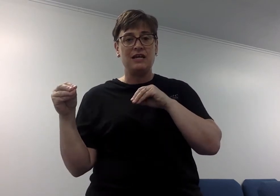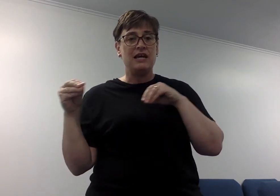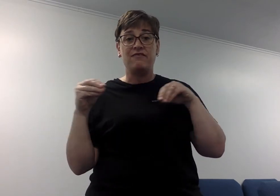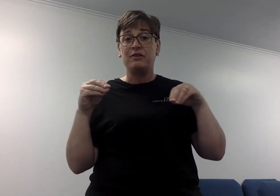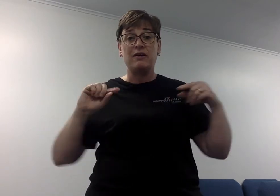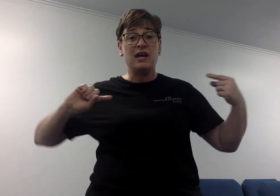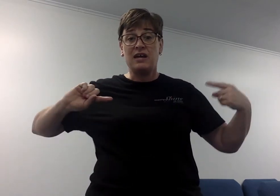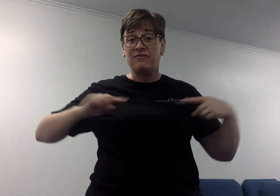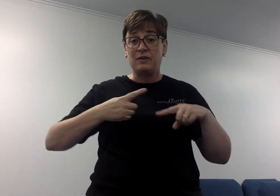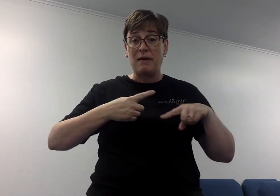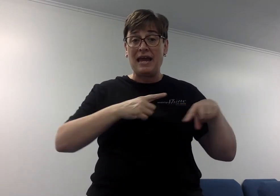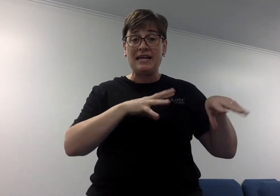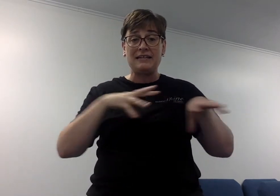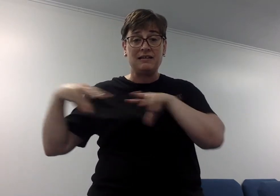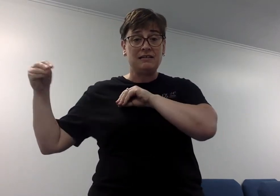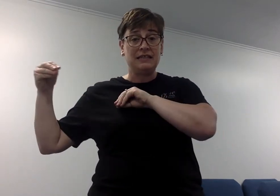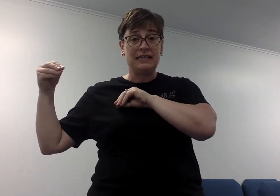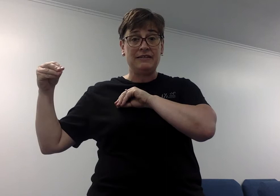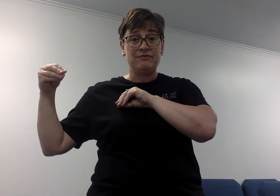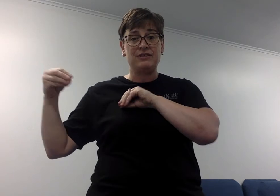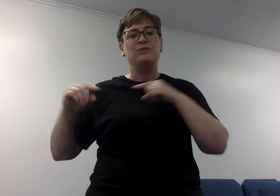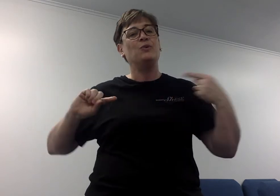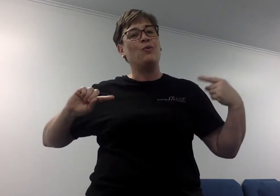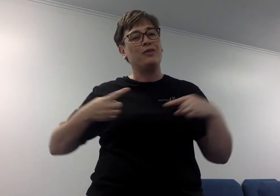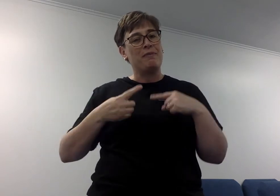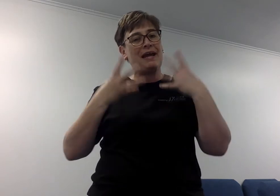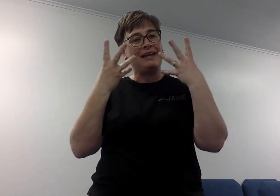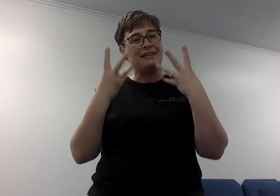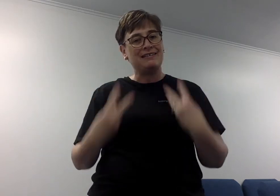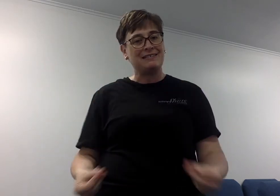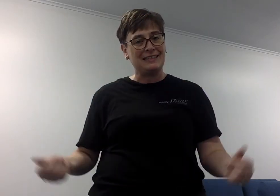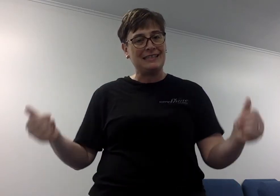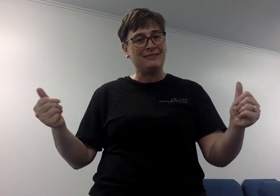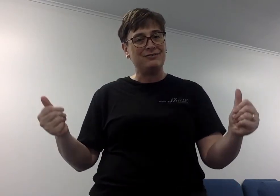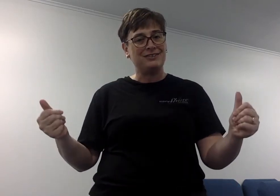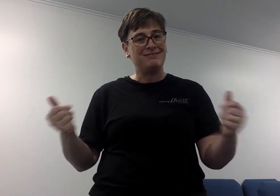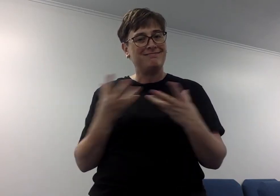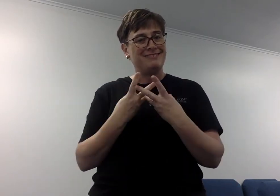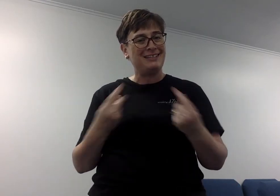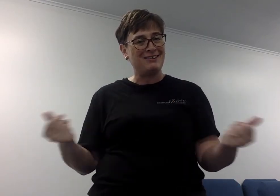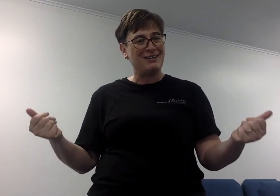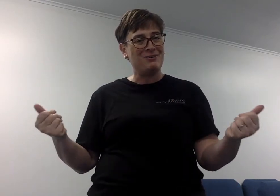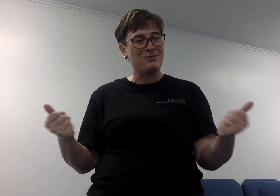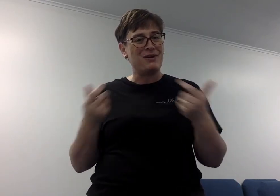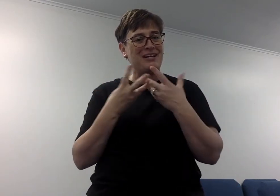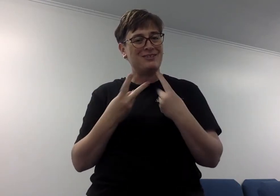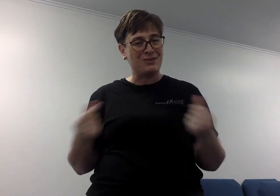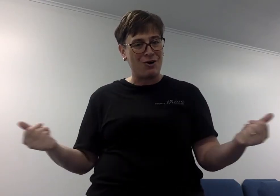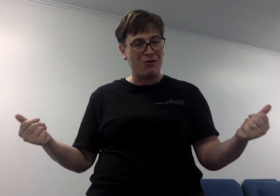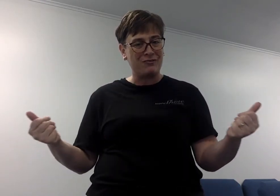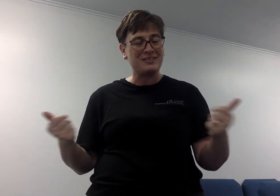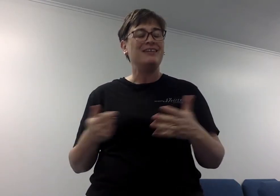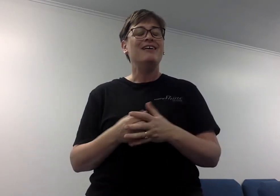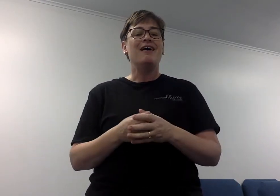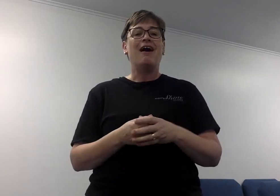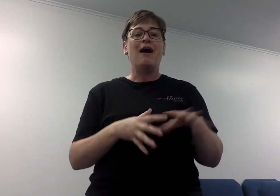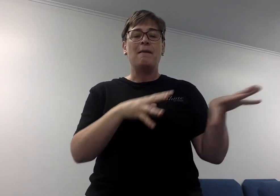if the pain leaves, or the pain leaves, it goes away, it dissolves.